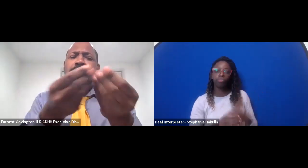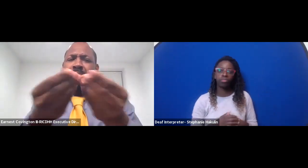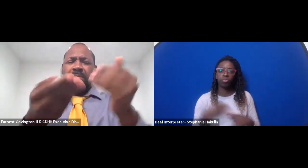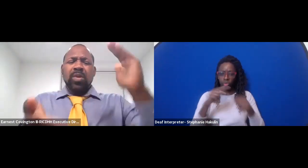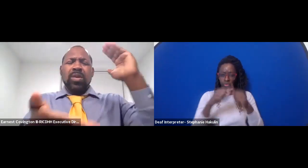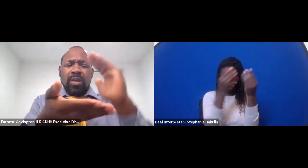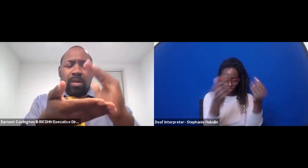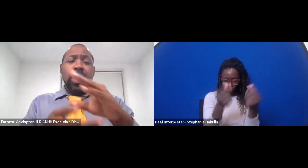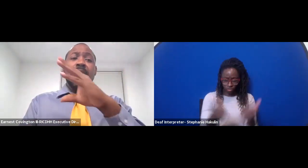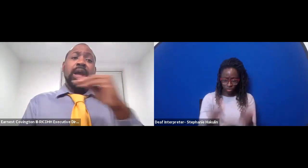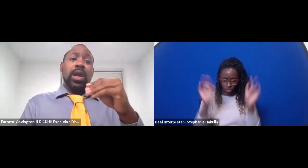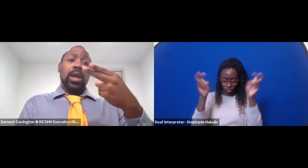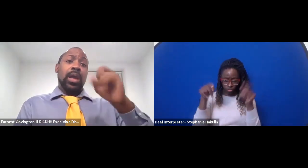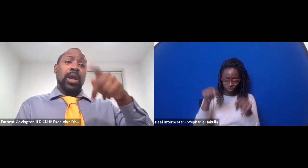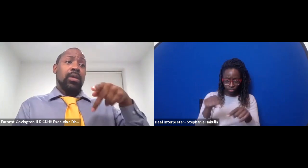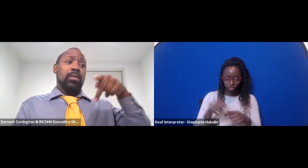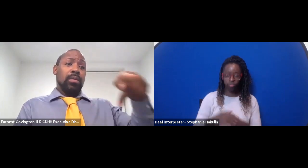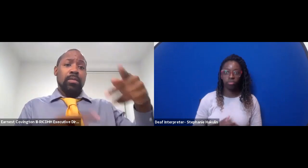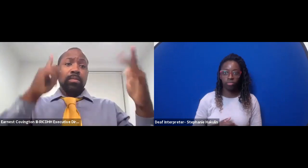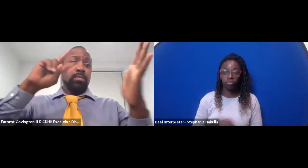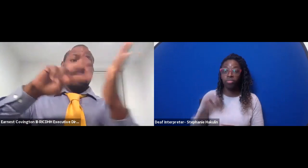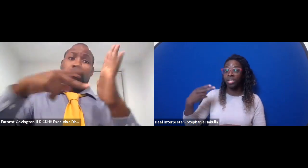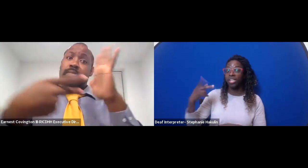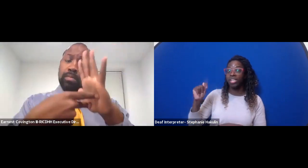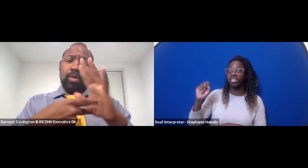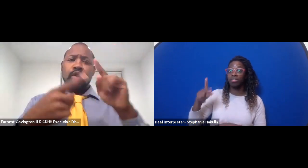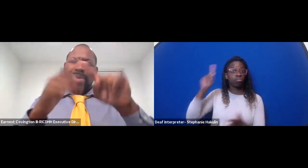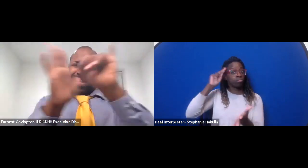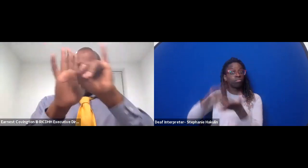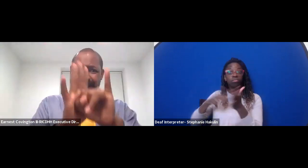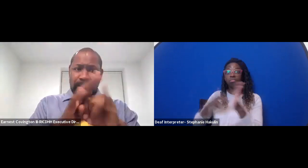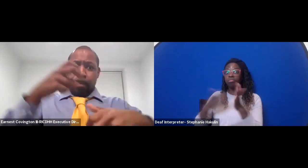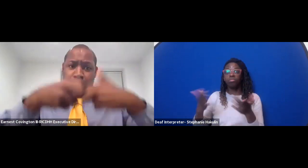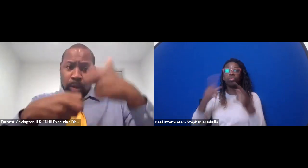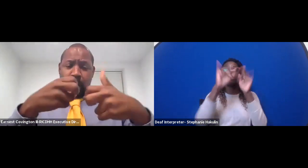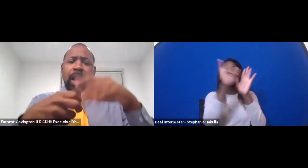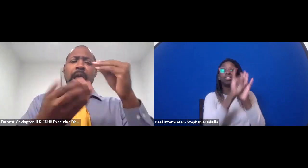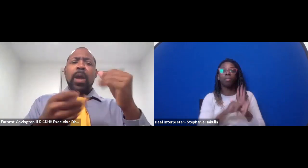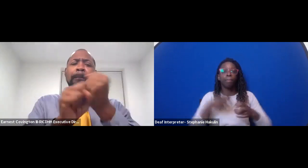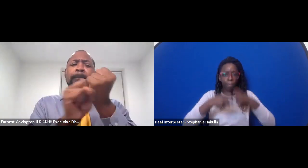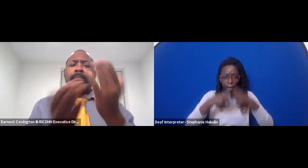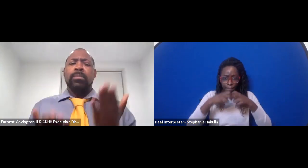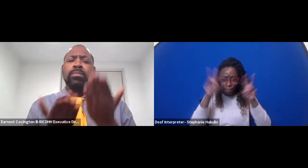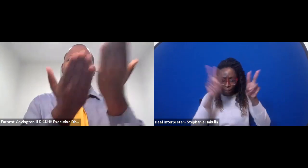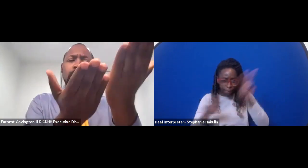And what we're trying to do is resolve those issues and make sure that they get the help that they need.